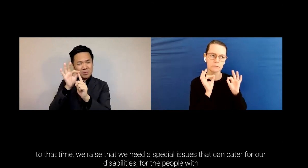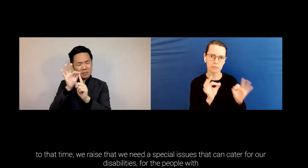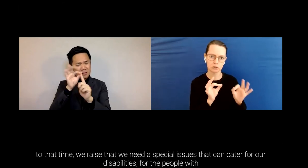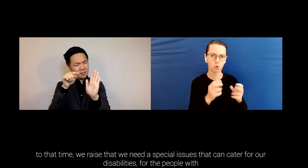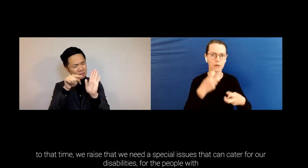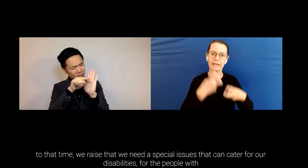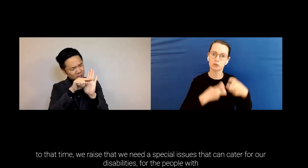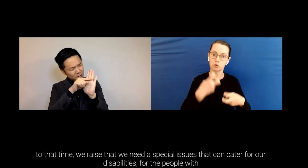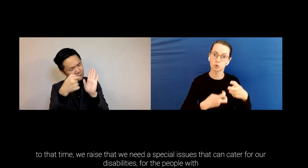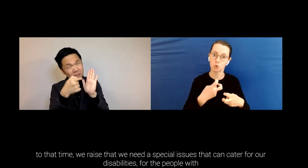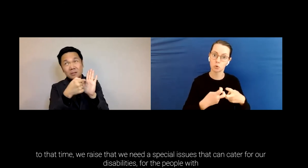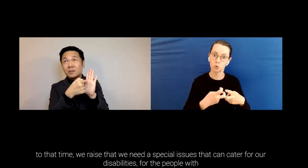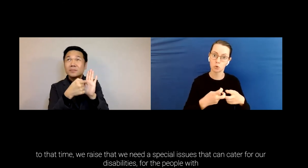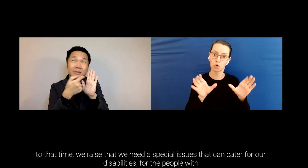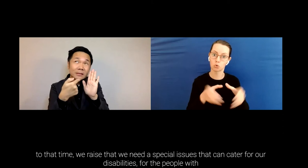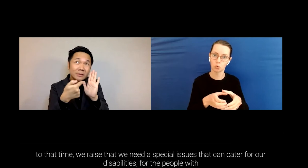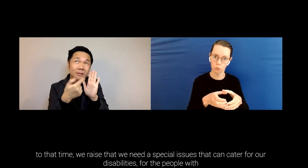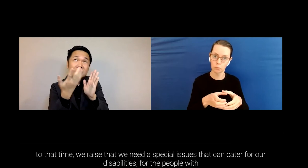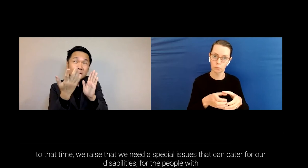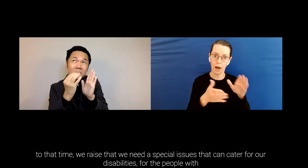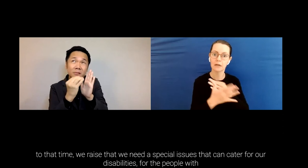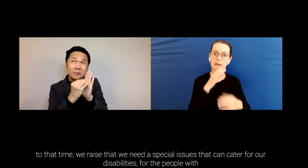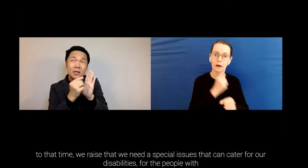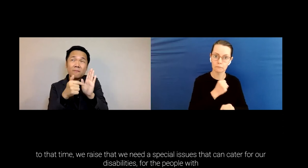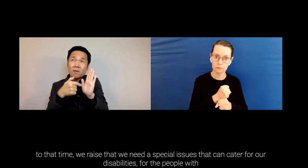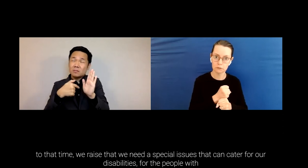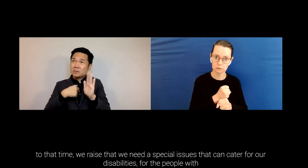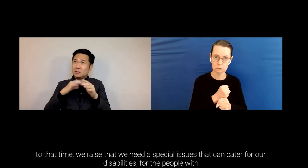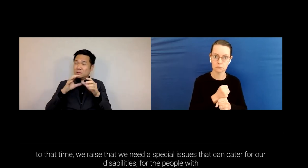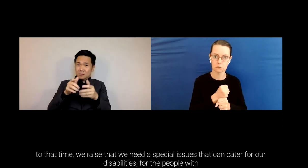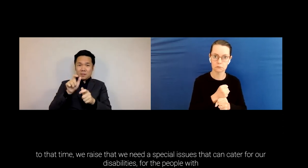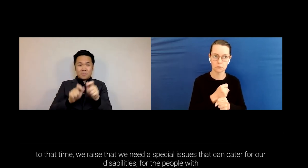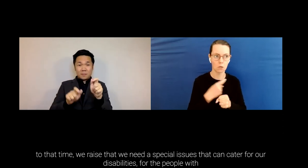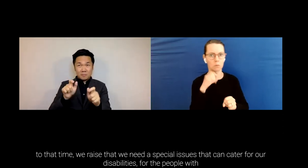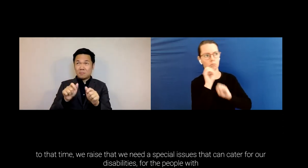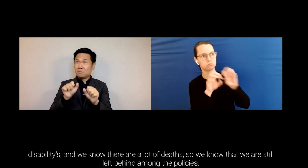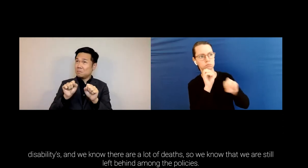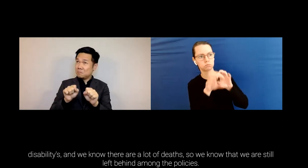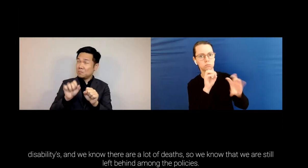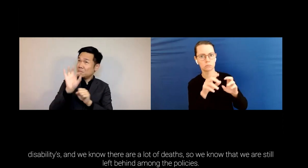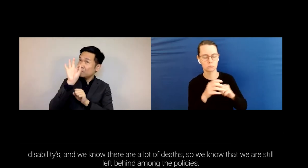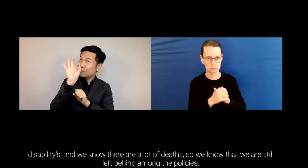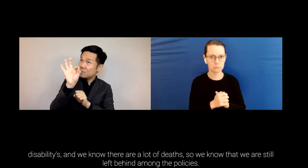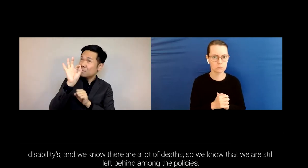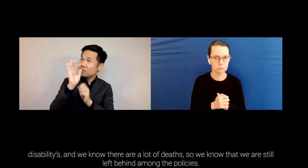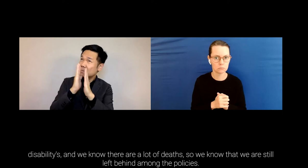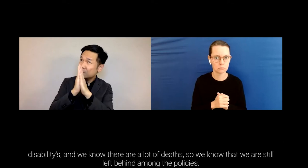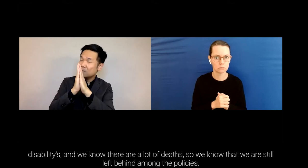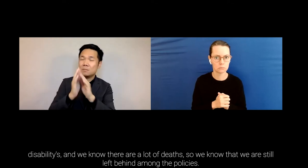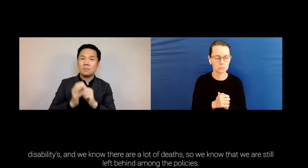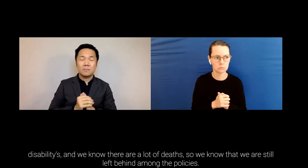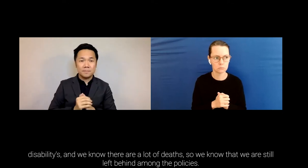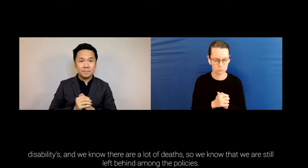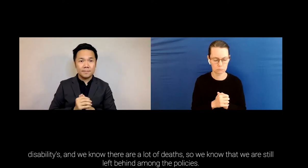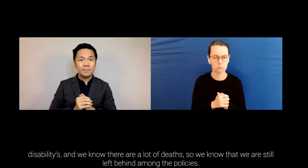issues that can cater for our disabilities, the diversities of disabilities. And we